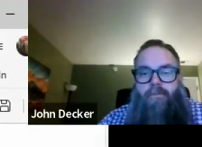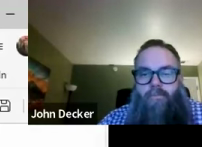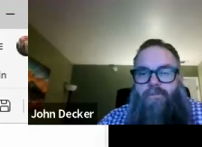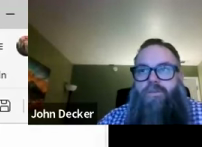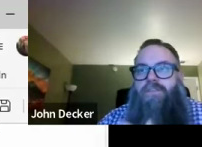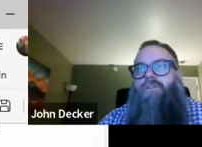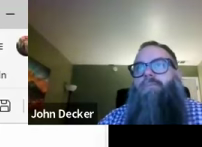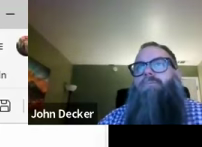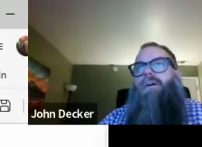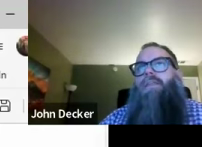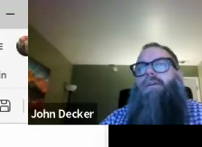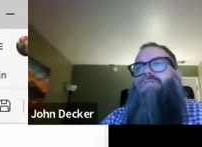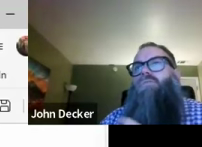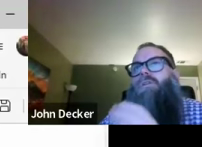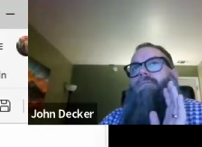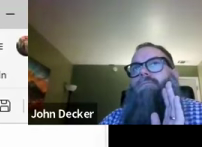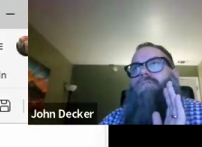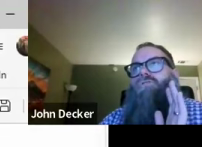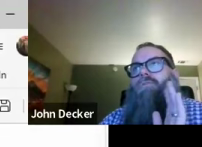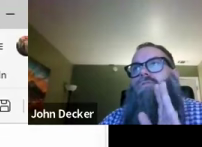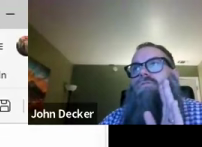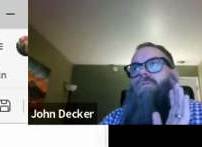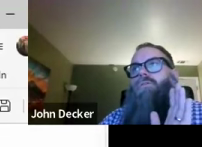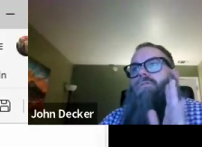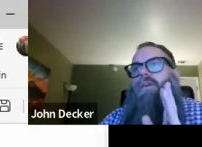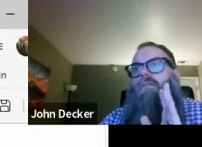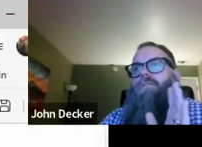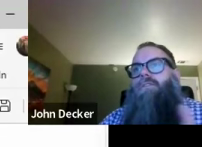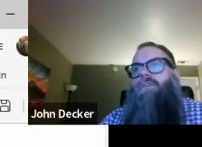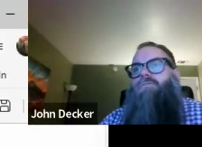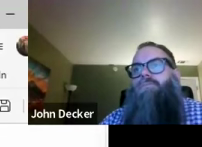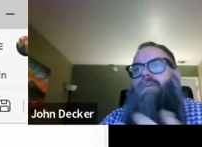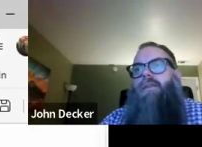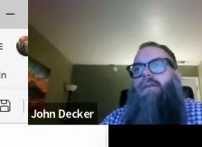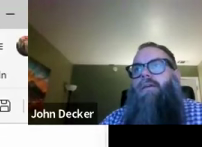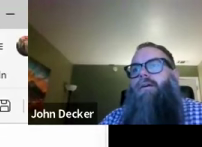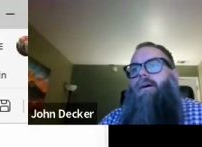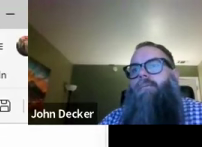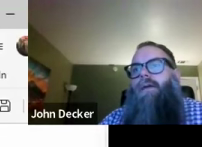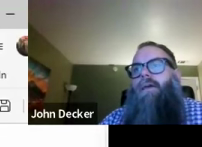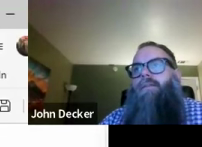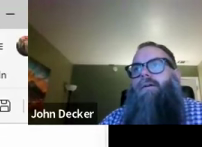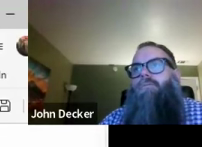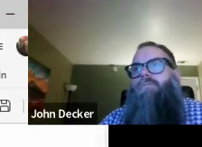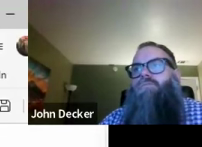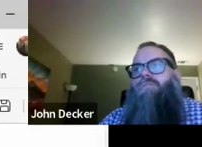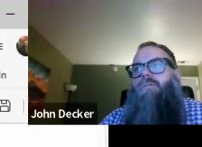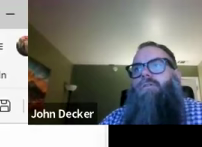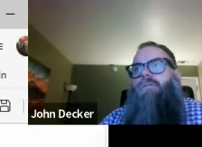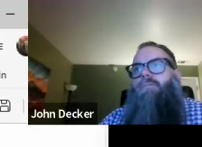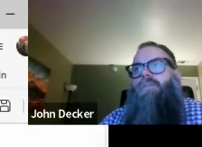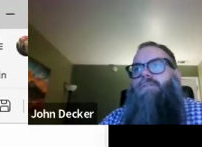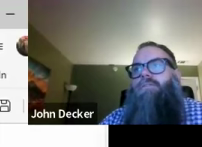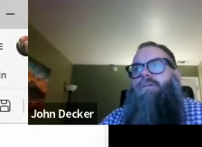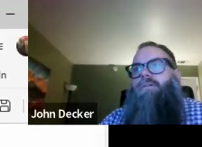straightforward. And we've known that these are coming, but just want to ensure that folks know where they're located on DDS's website. And once